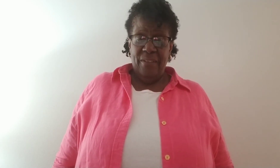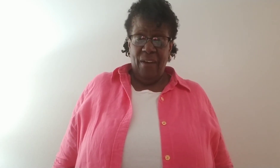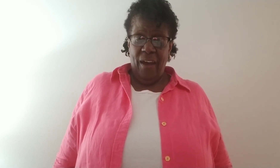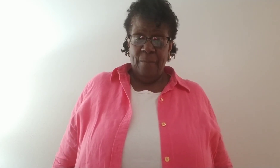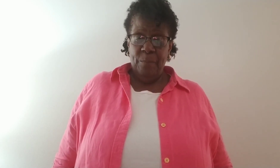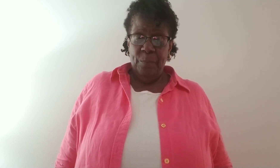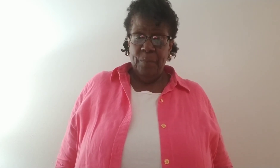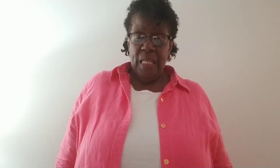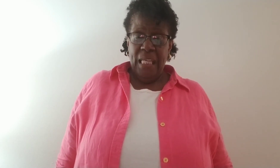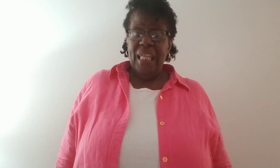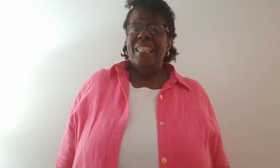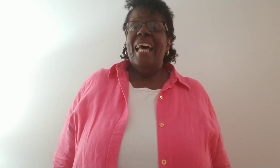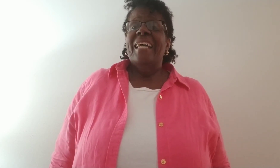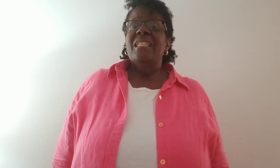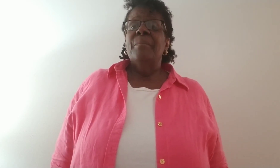90,454,975.